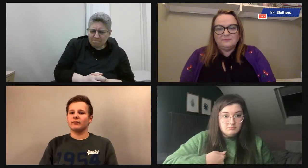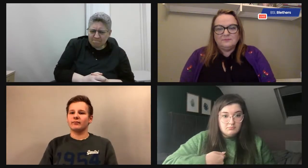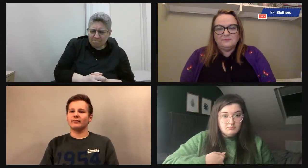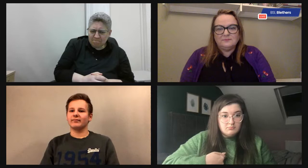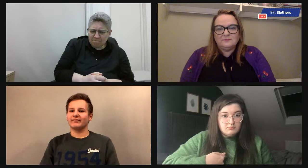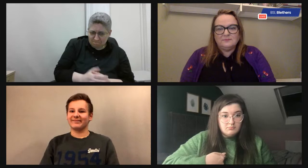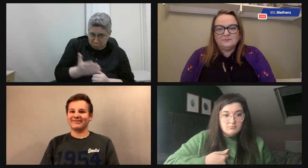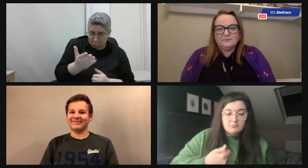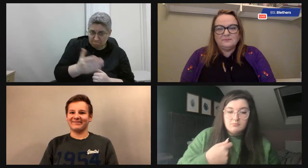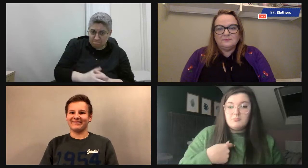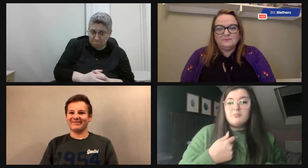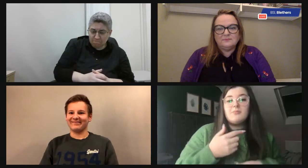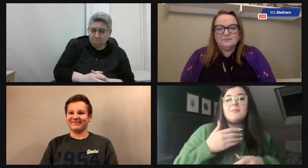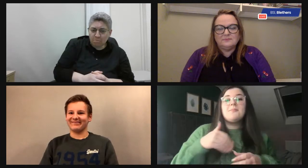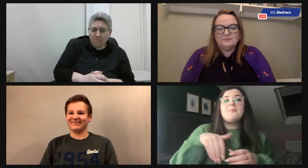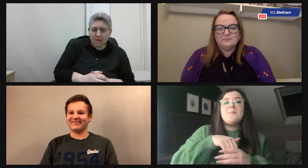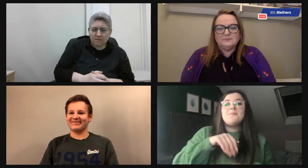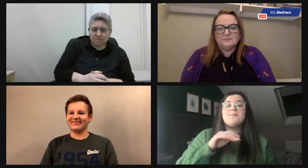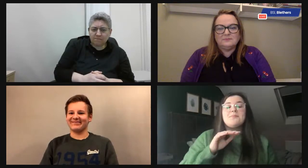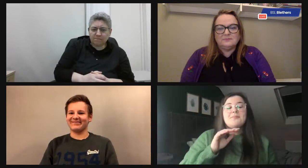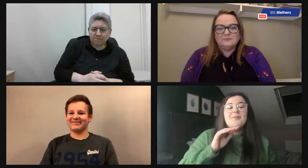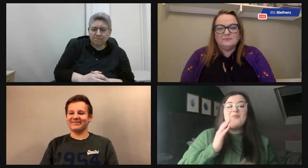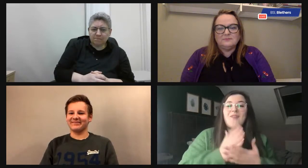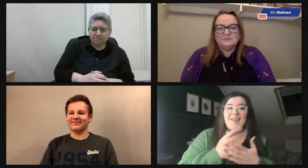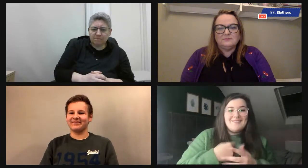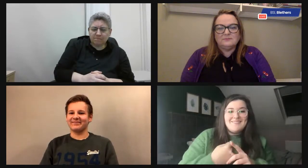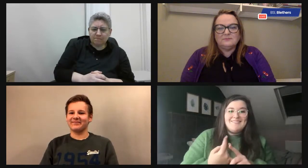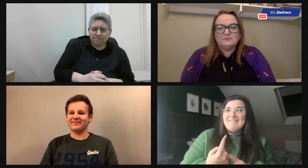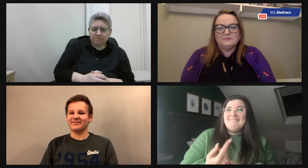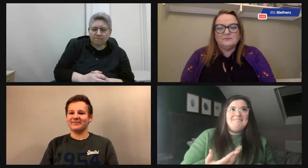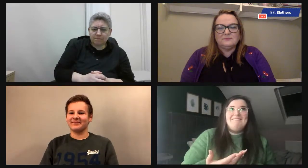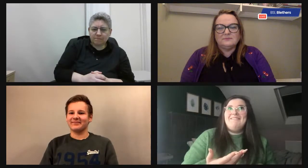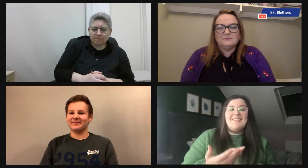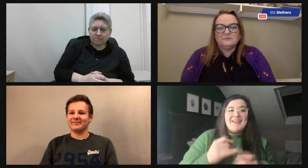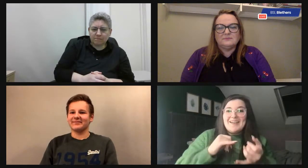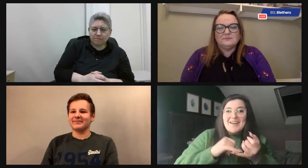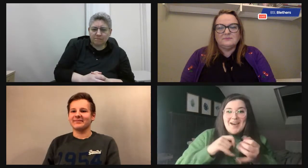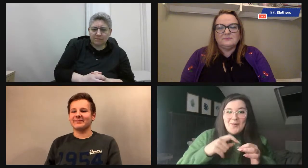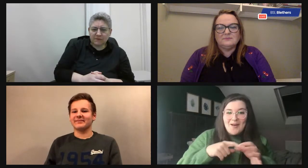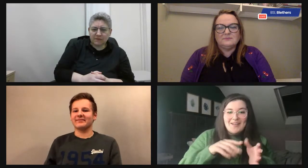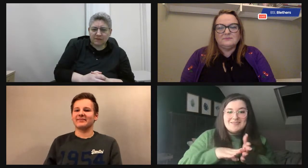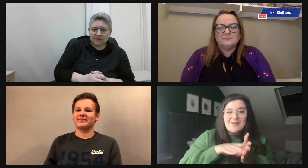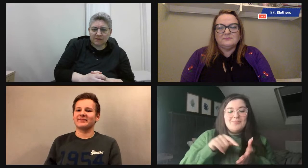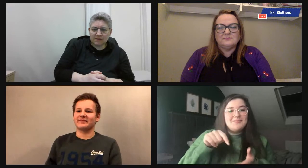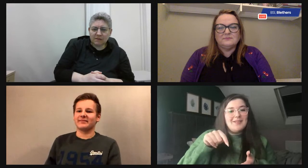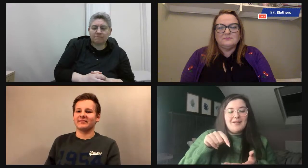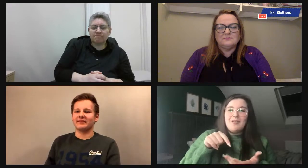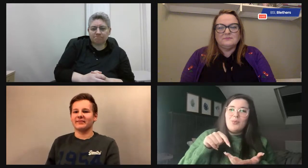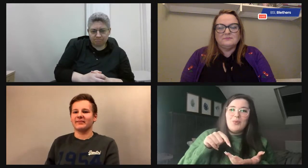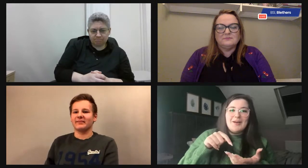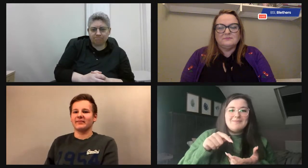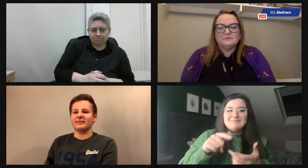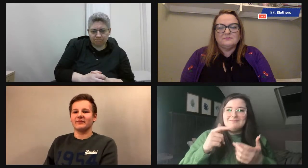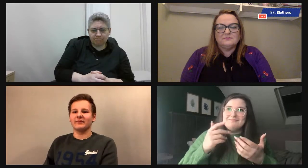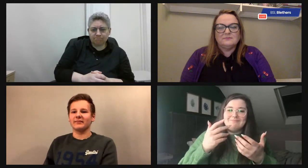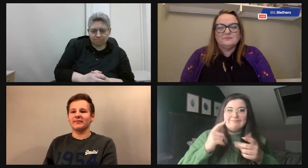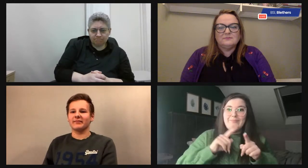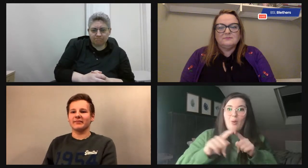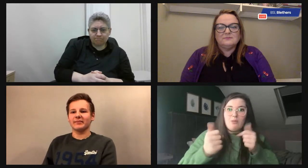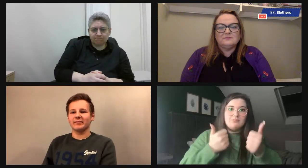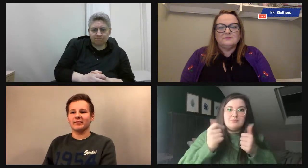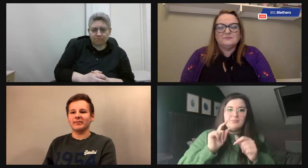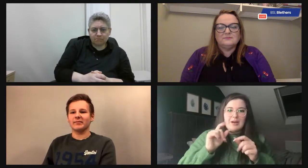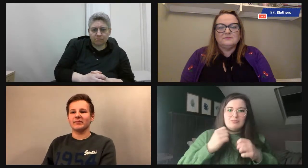that? Me? Yes, sure. Okay. Well, really, when I look at